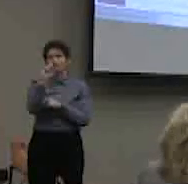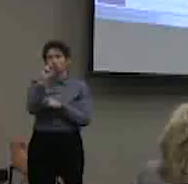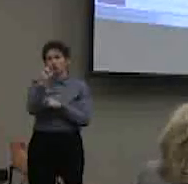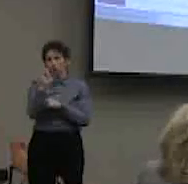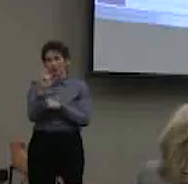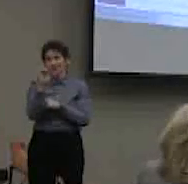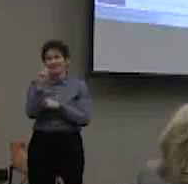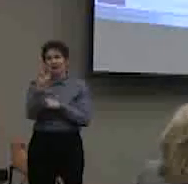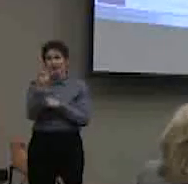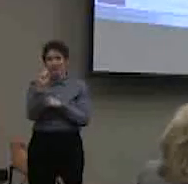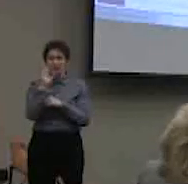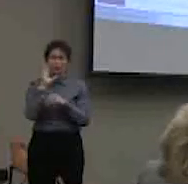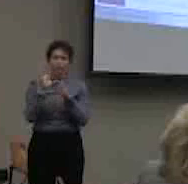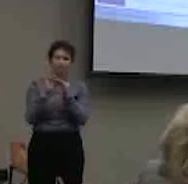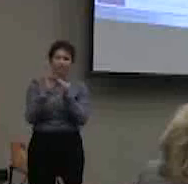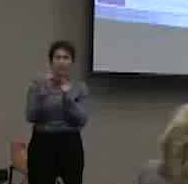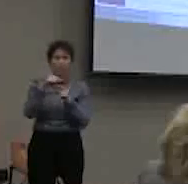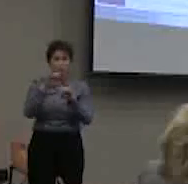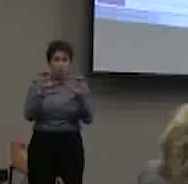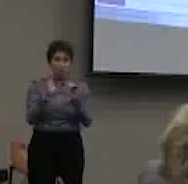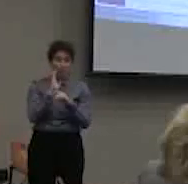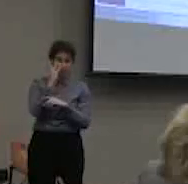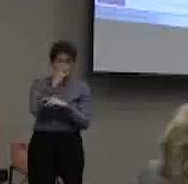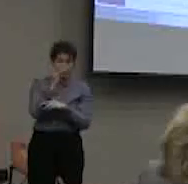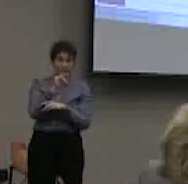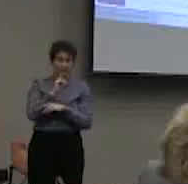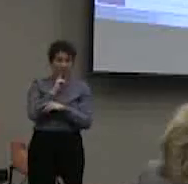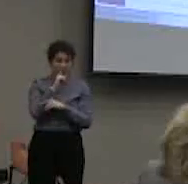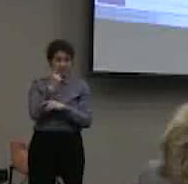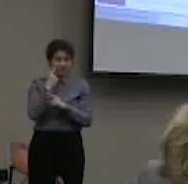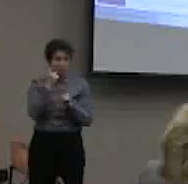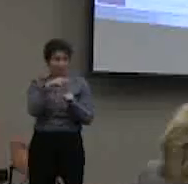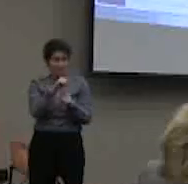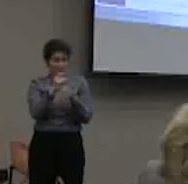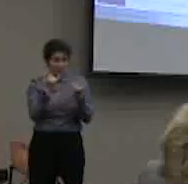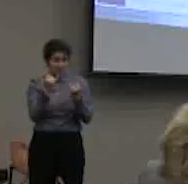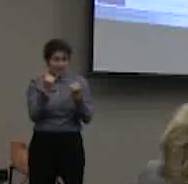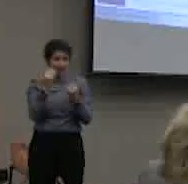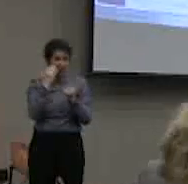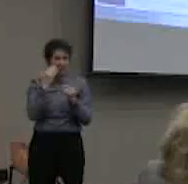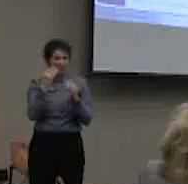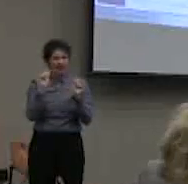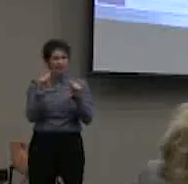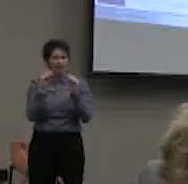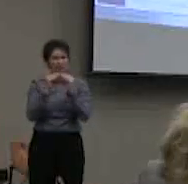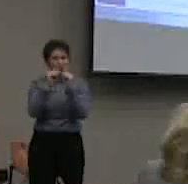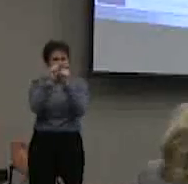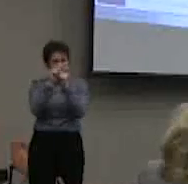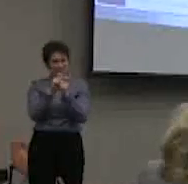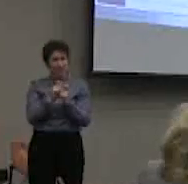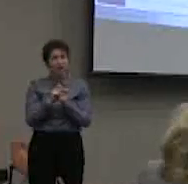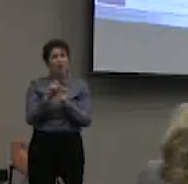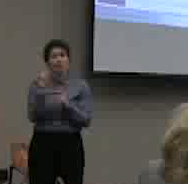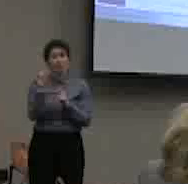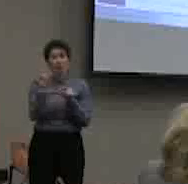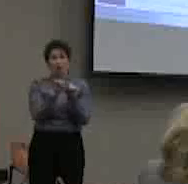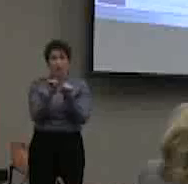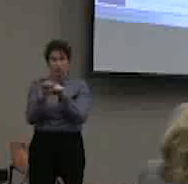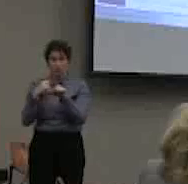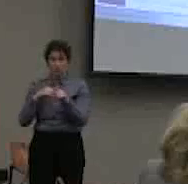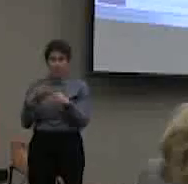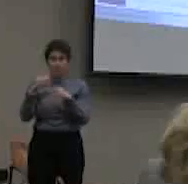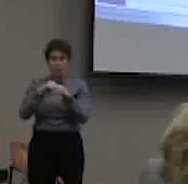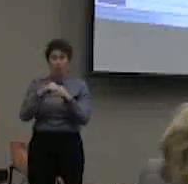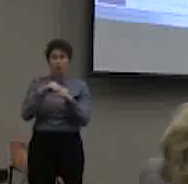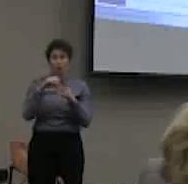through what they're doing, what this looks like in practice for them today, much more specific. We've included here, though, in